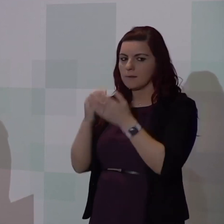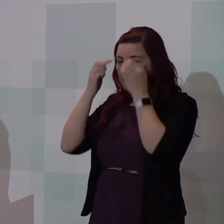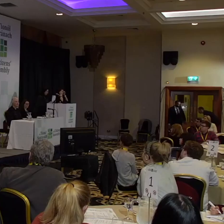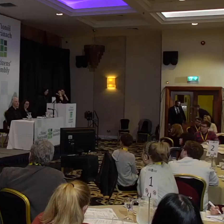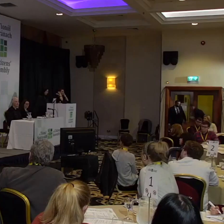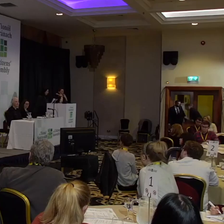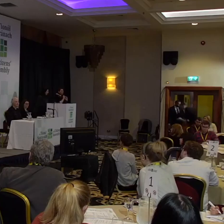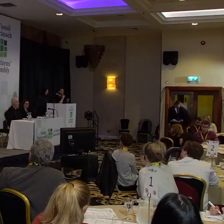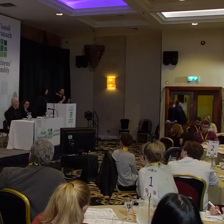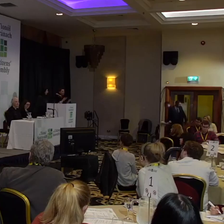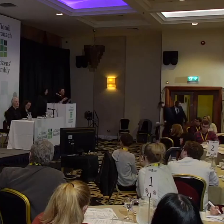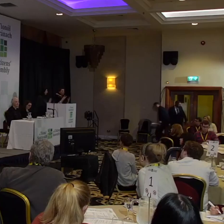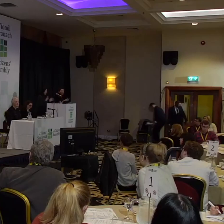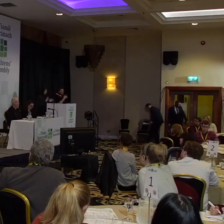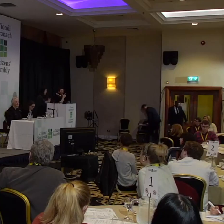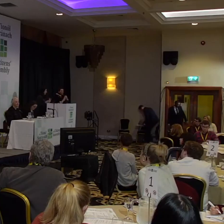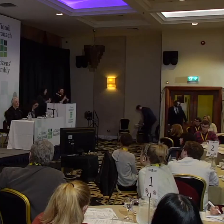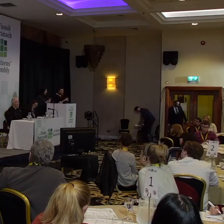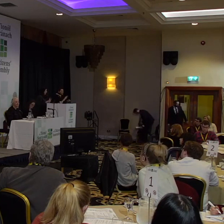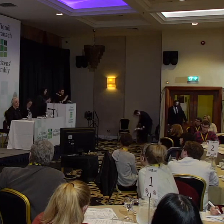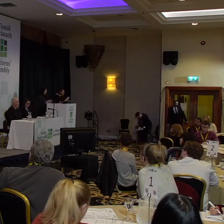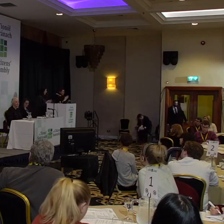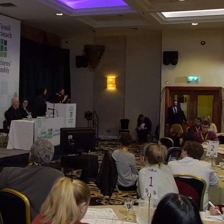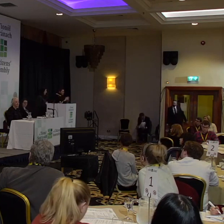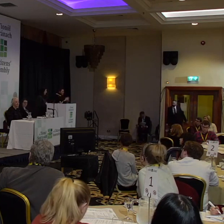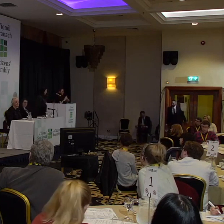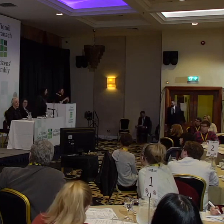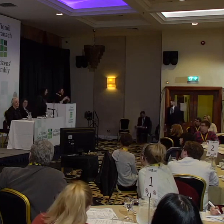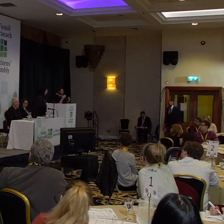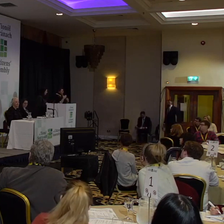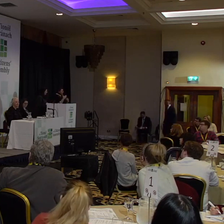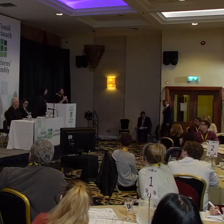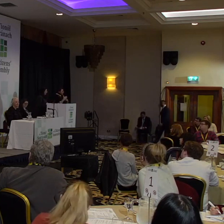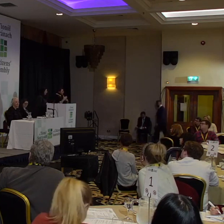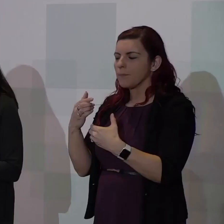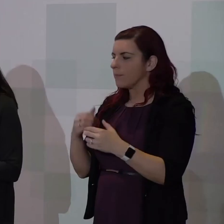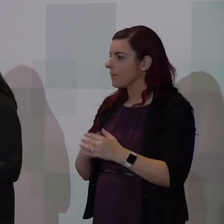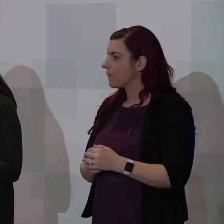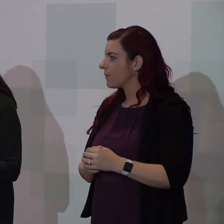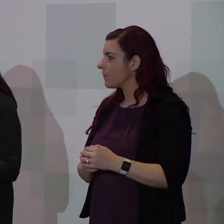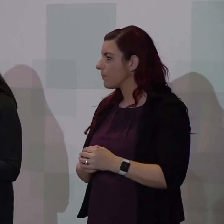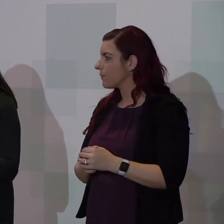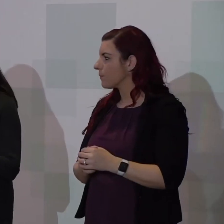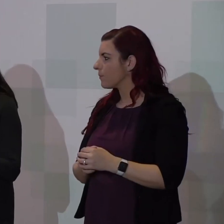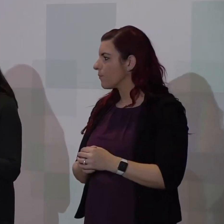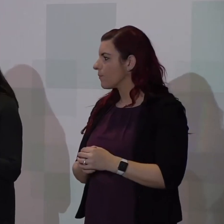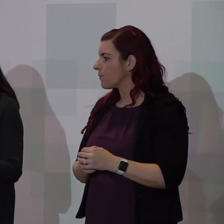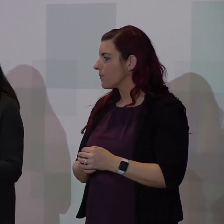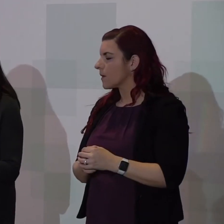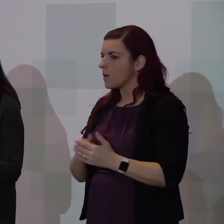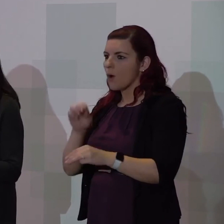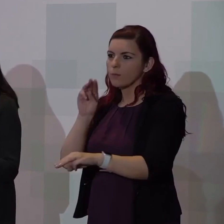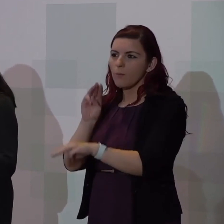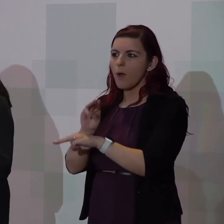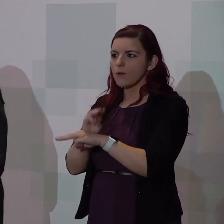very quickly, talk about mothers and fathers and care. And I suppose mothers